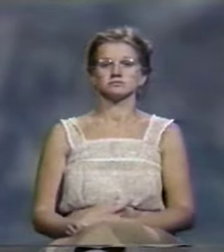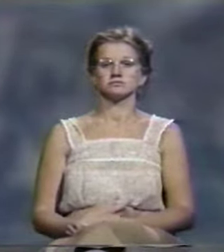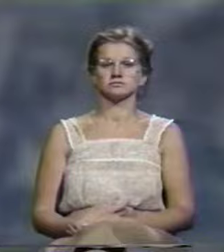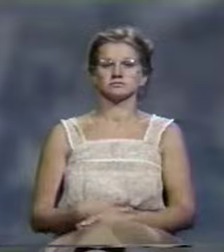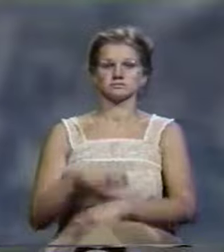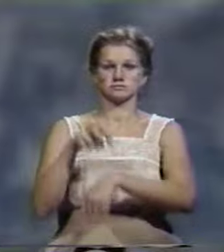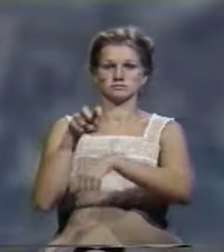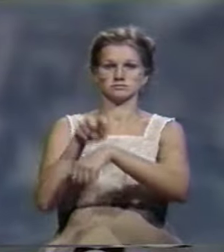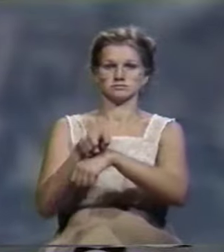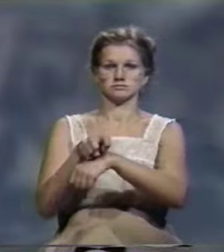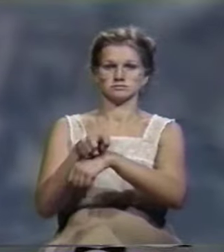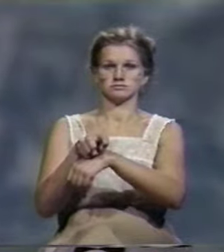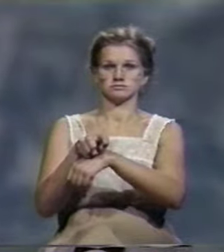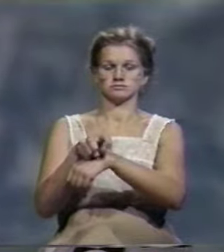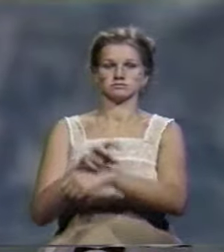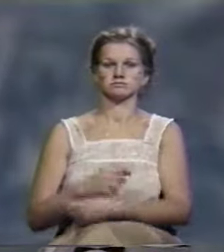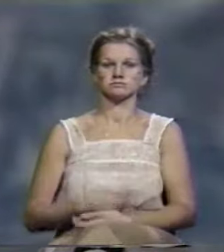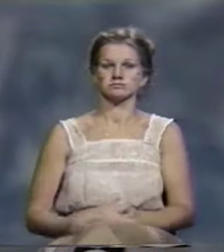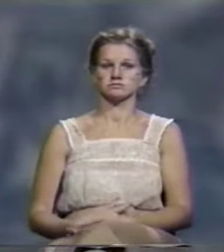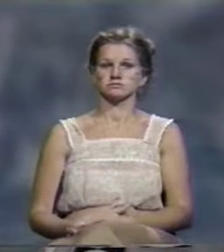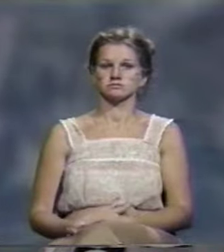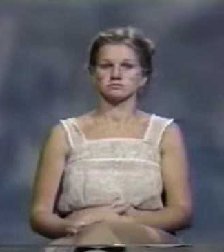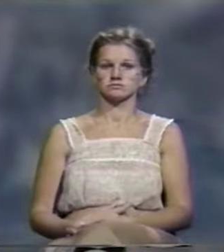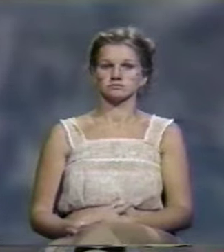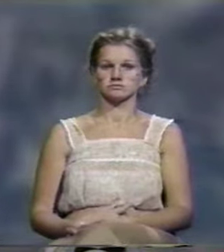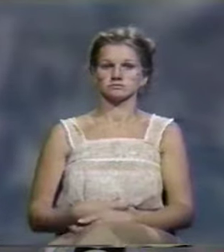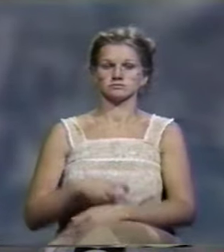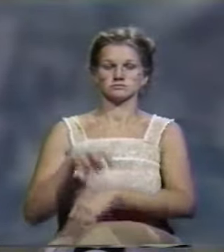surface. To sit on some surface.